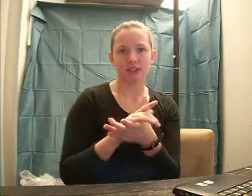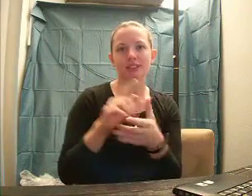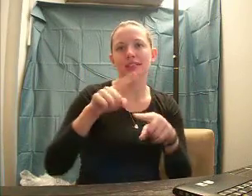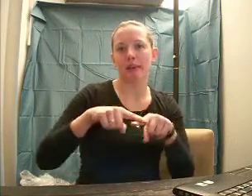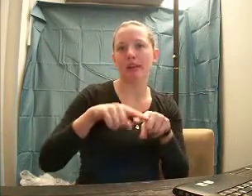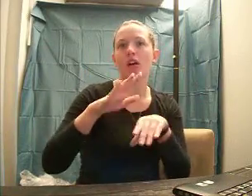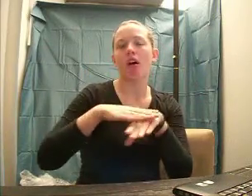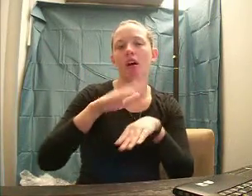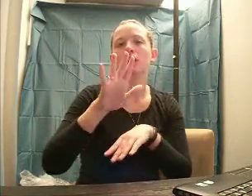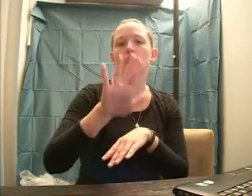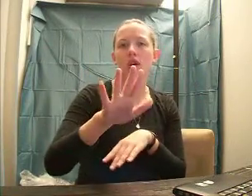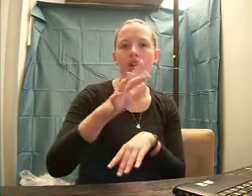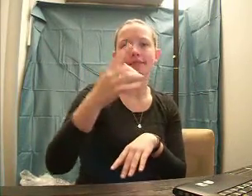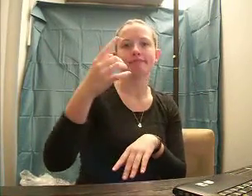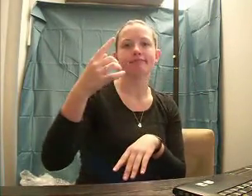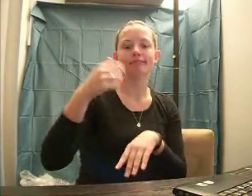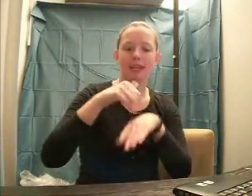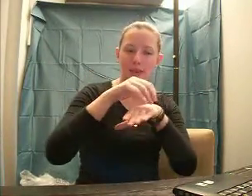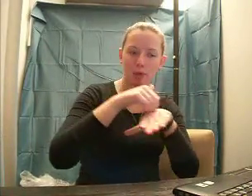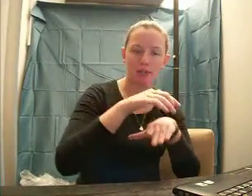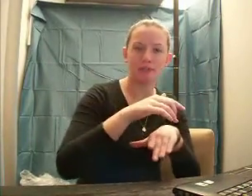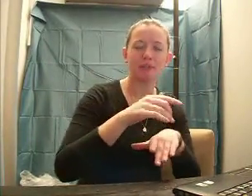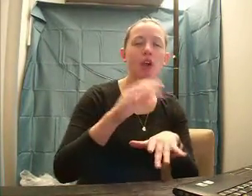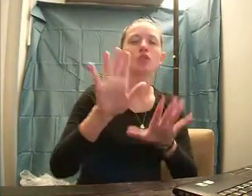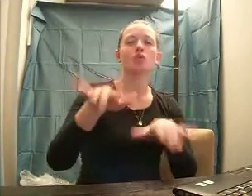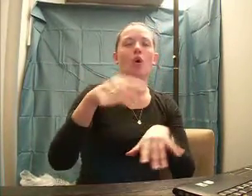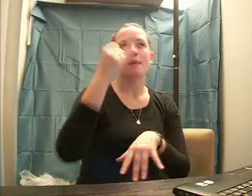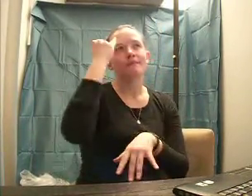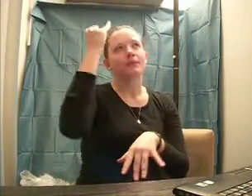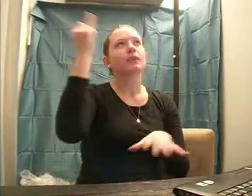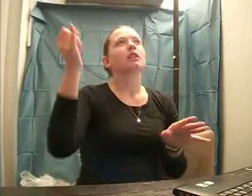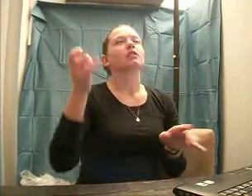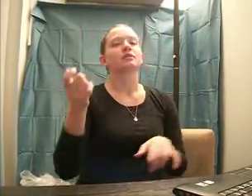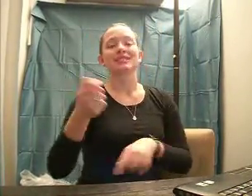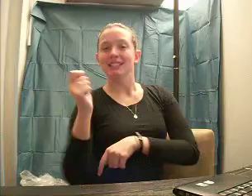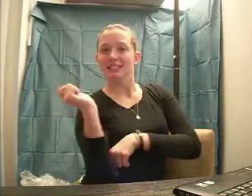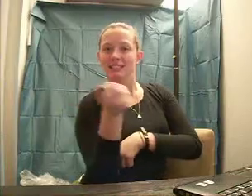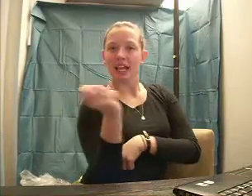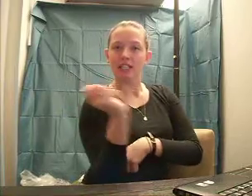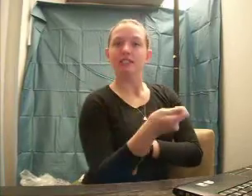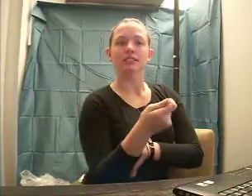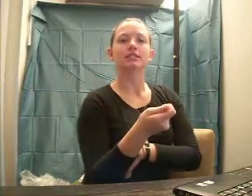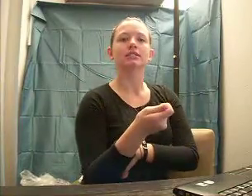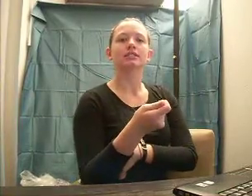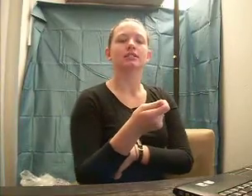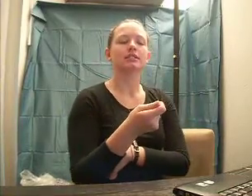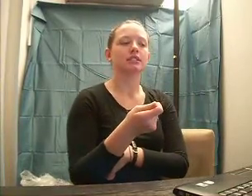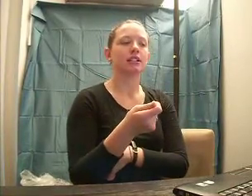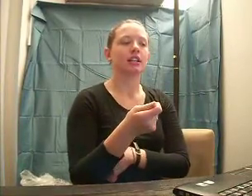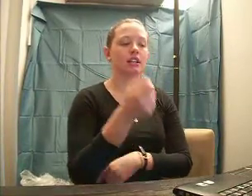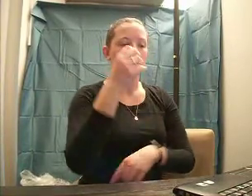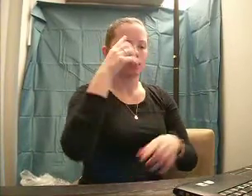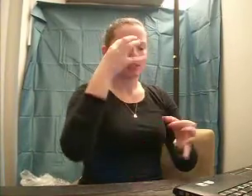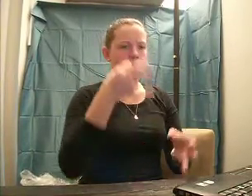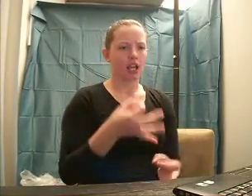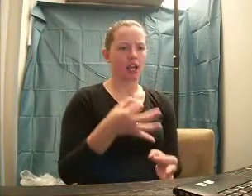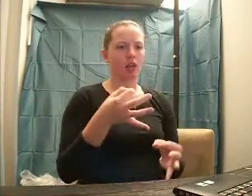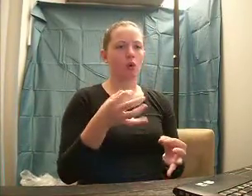intuitive example. Imagine you're playing tennis, learning to play tennis, and you want to decide where the ball is going to bounce as it comes over the net towards